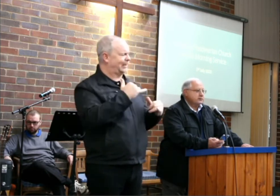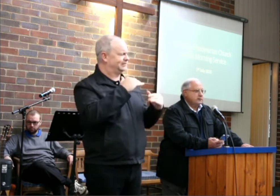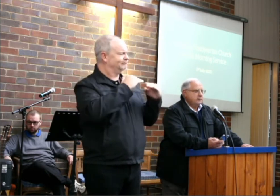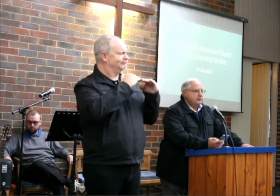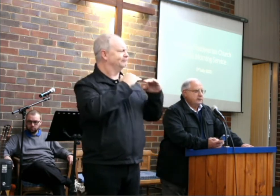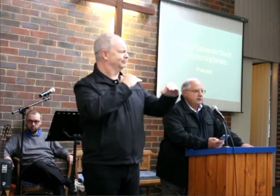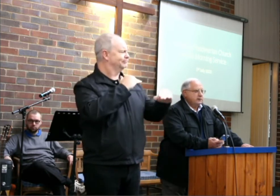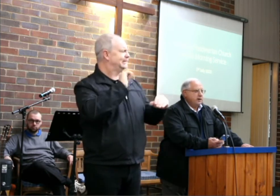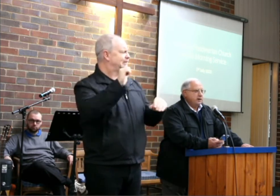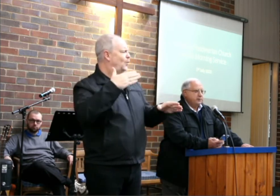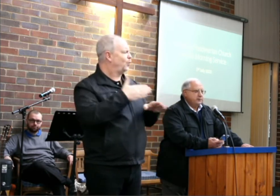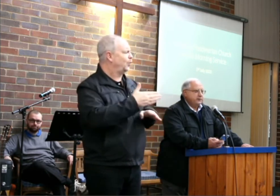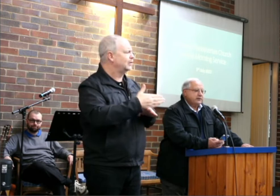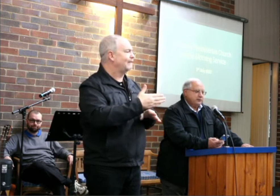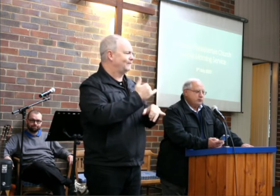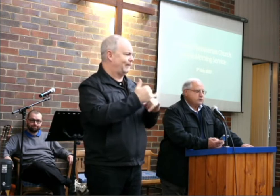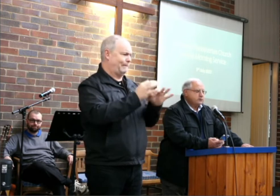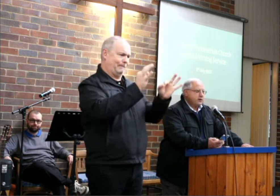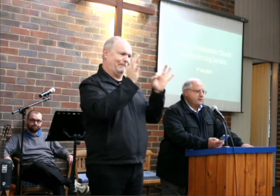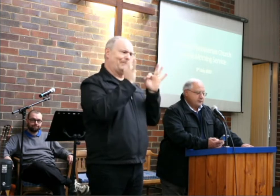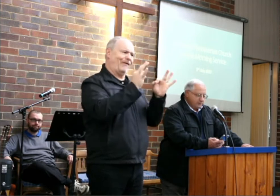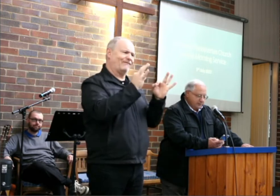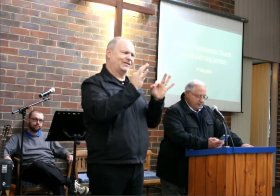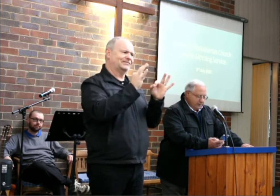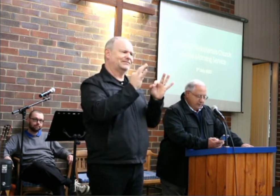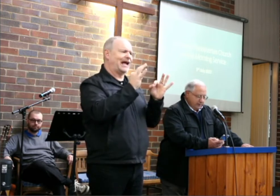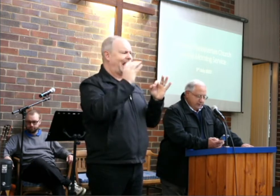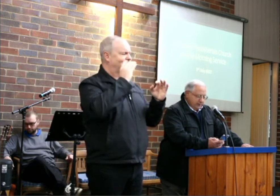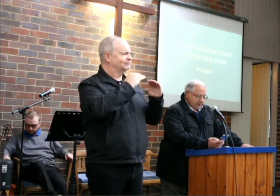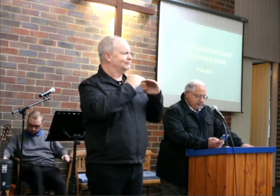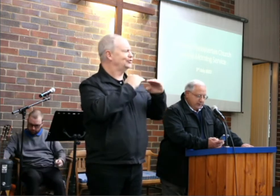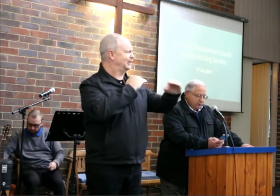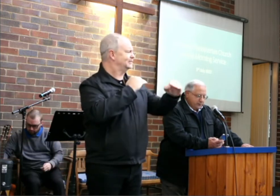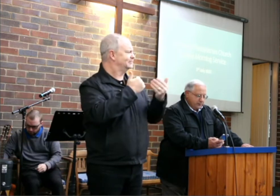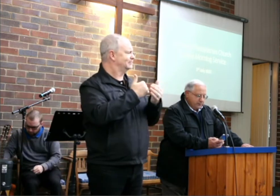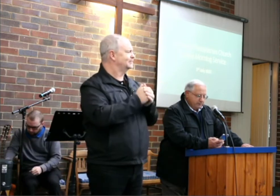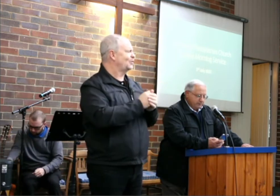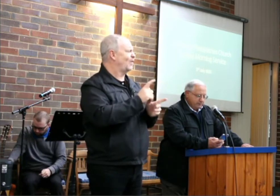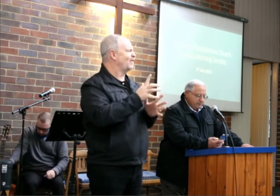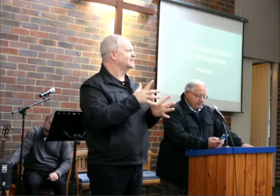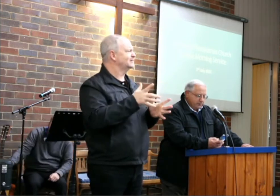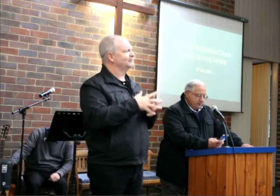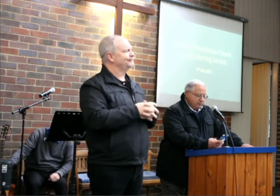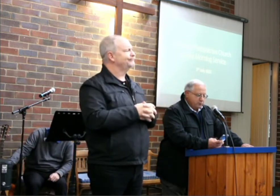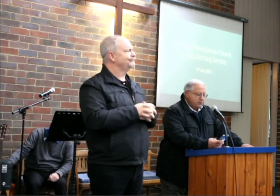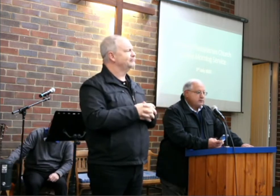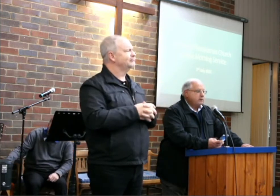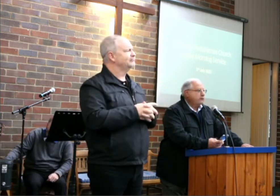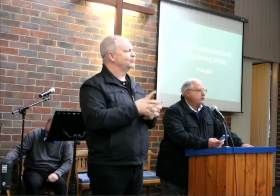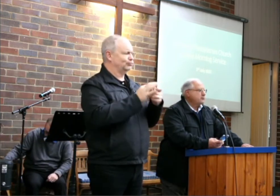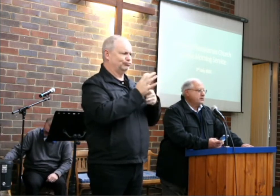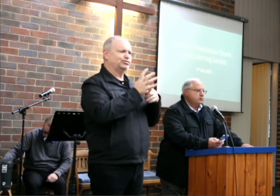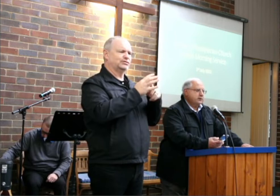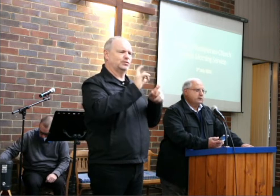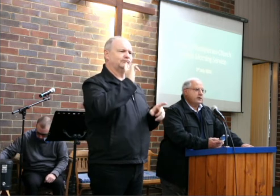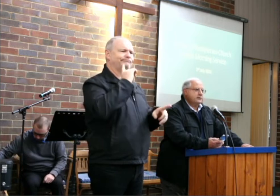works are perfect and also just. And that's what Bruce hopefully